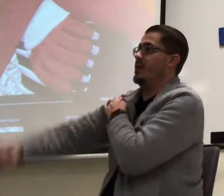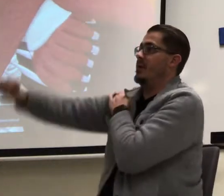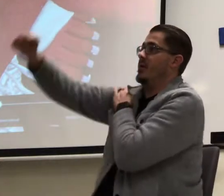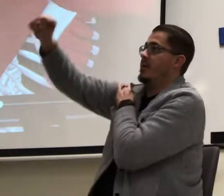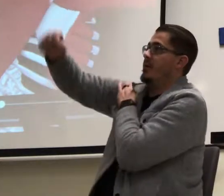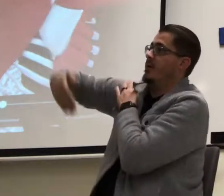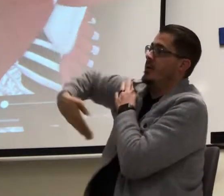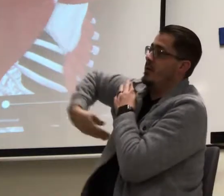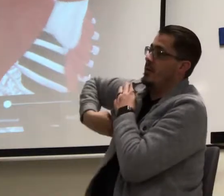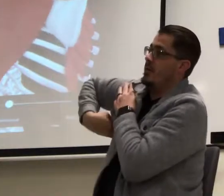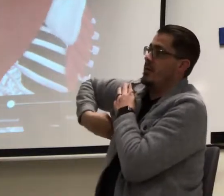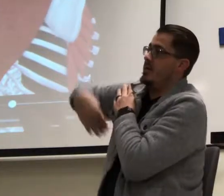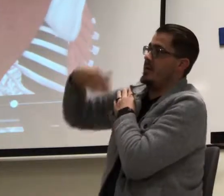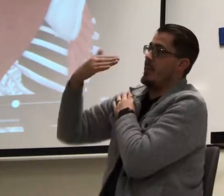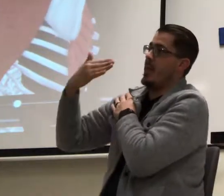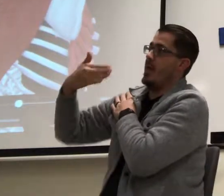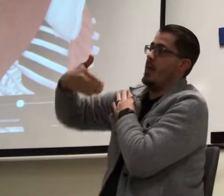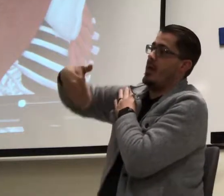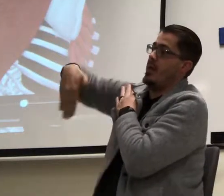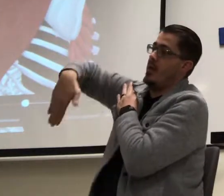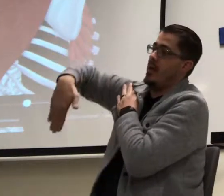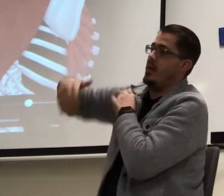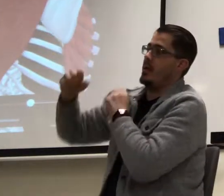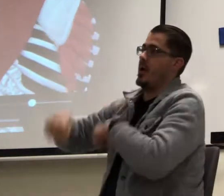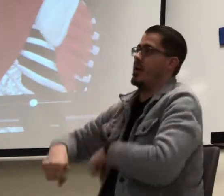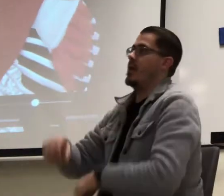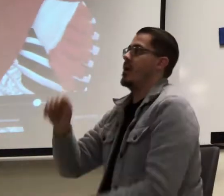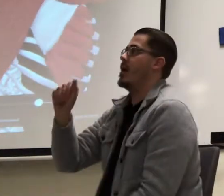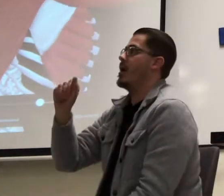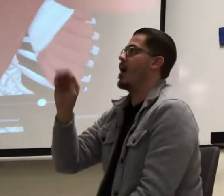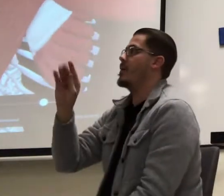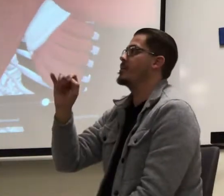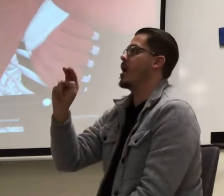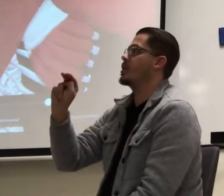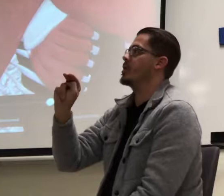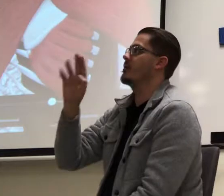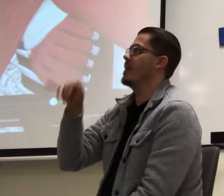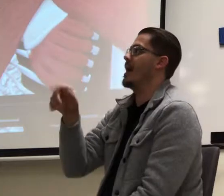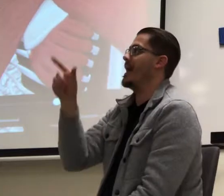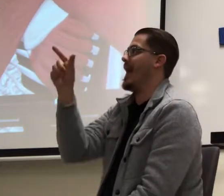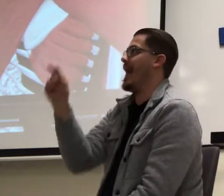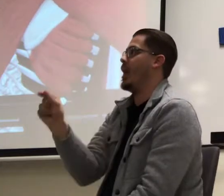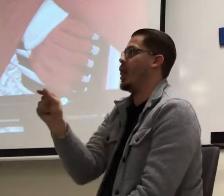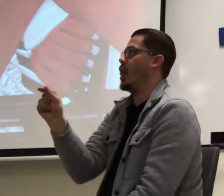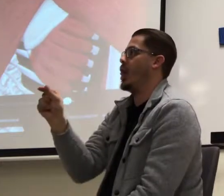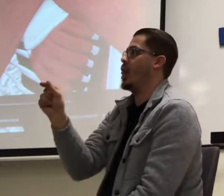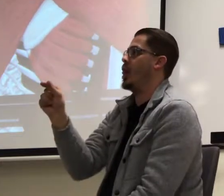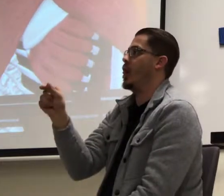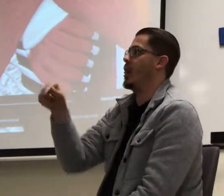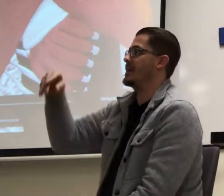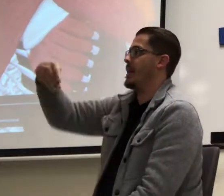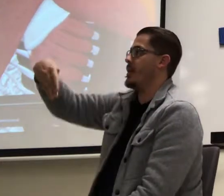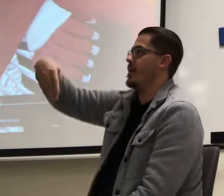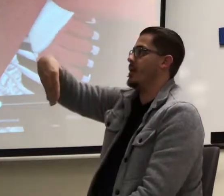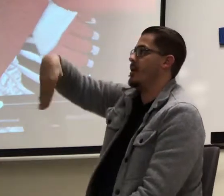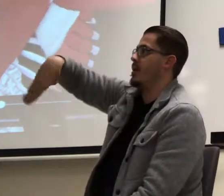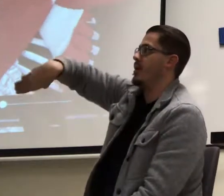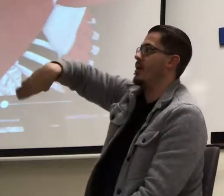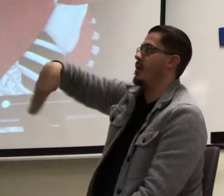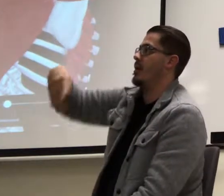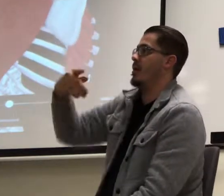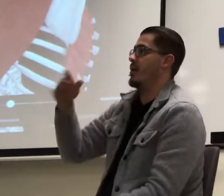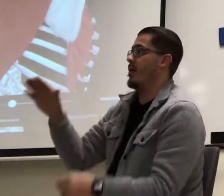abduction of, you can have abduction of the inferior angle of the scapula for a